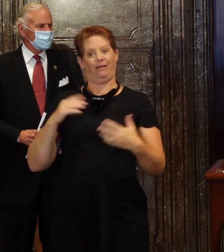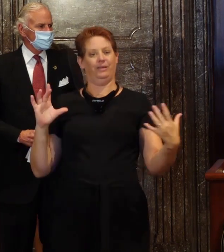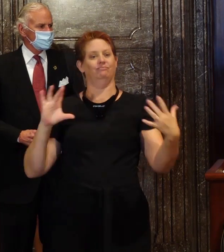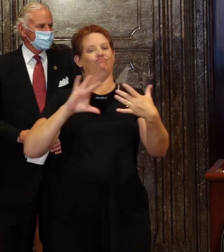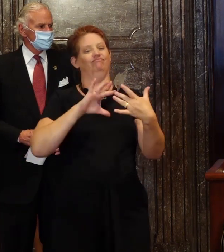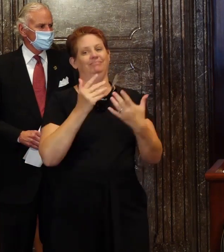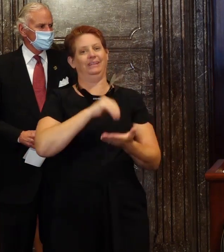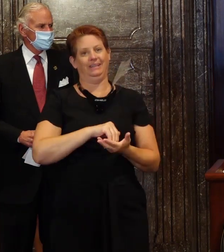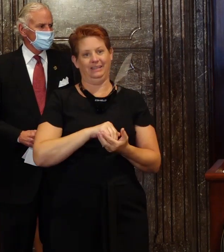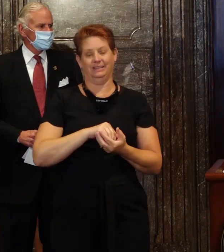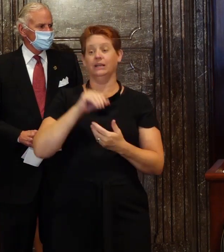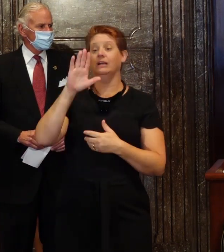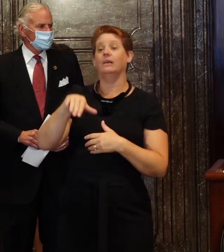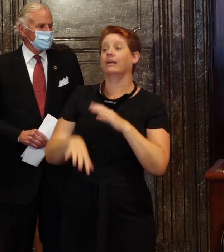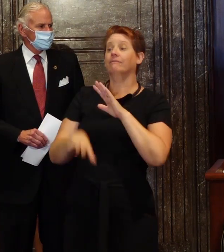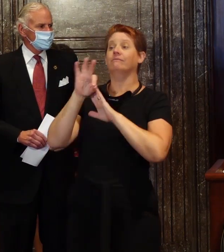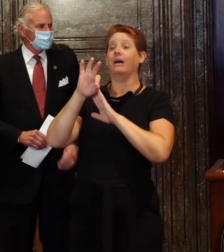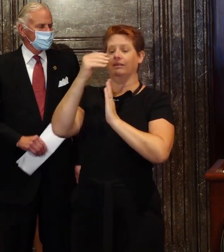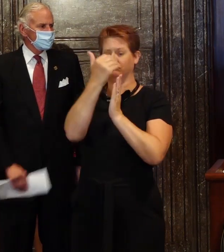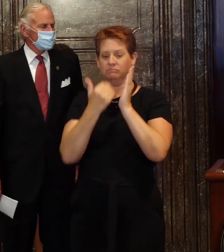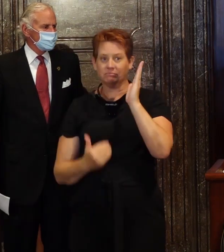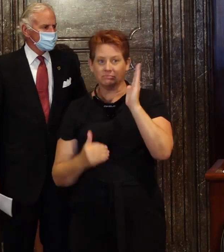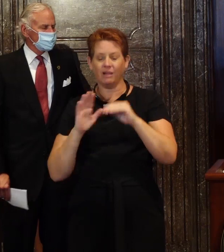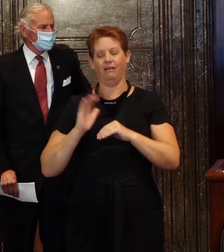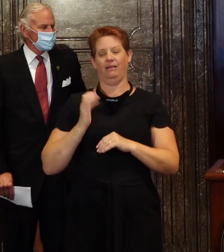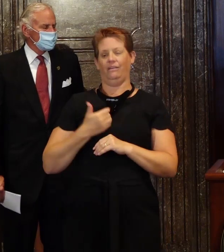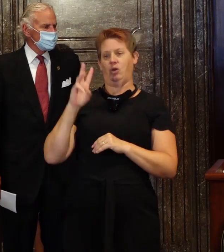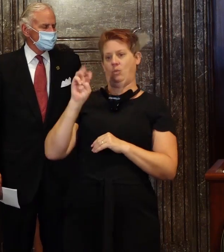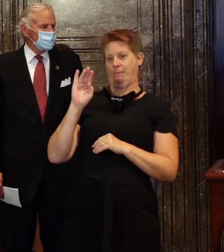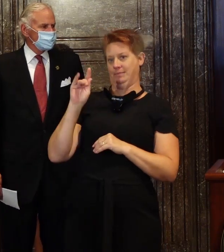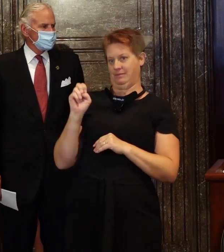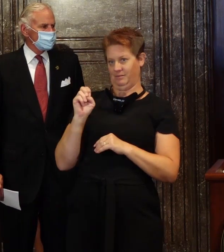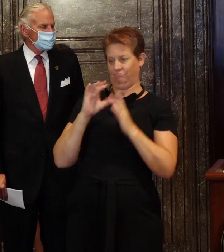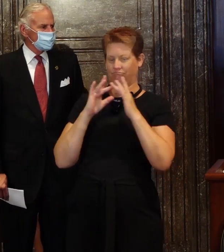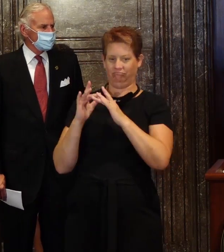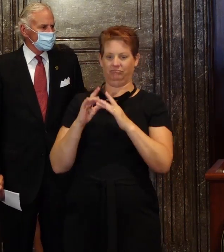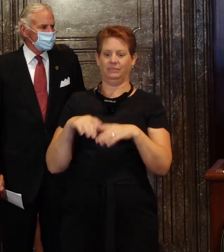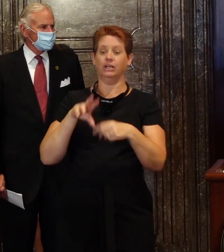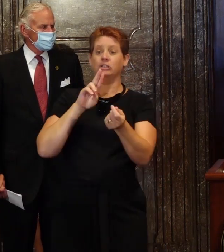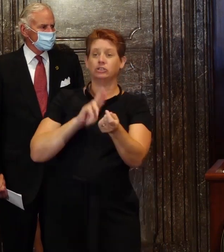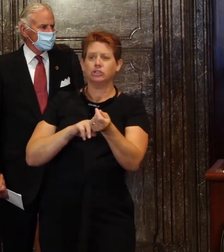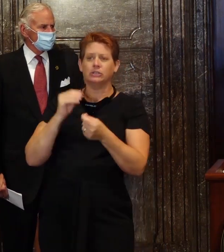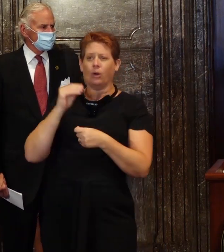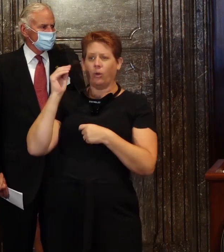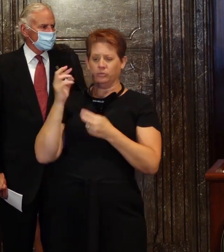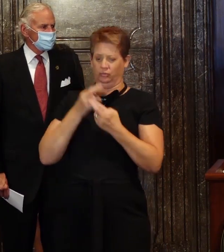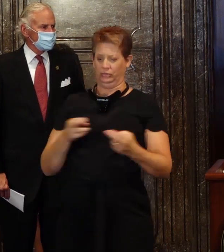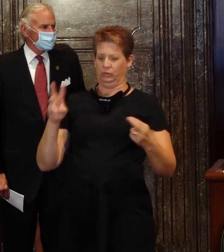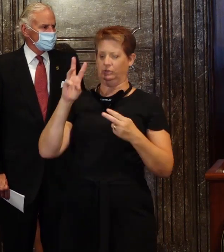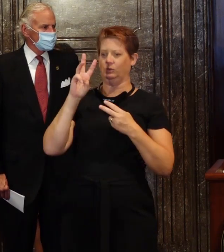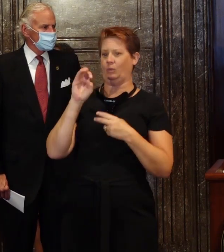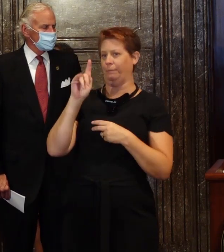guidelines for limited outdoor visitation in full on DHEC's website, on the Nursing Homes Resource webpage, which